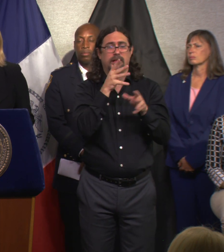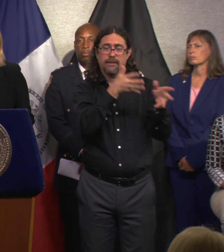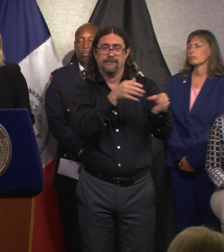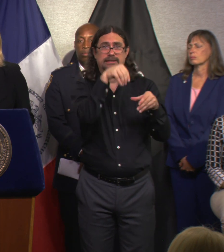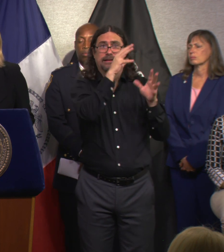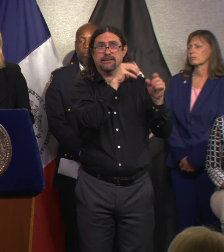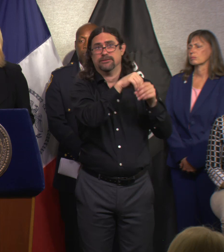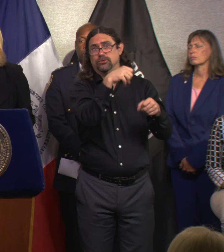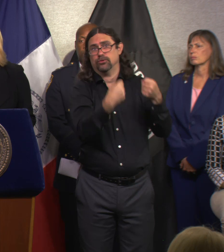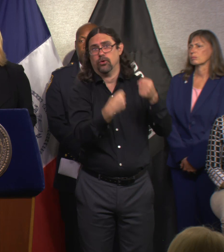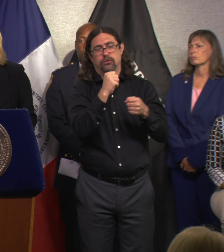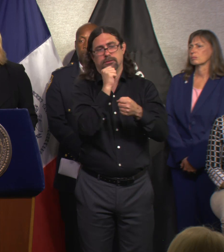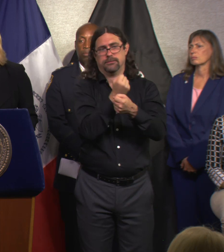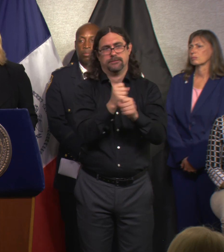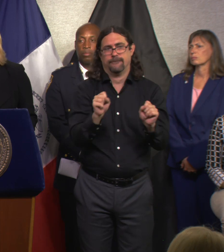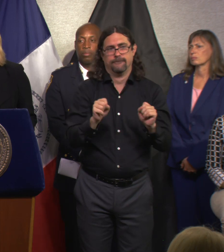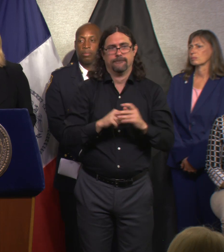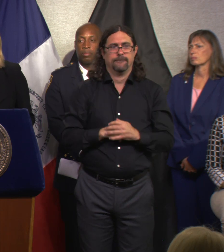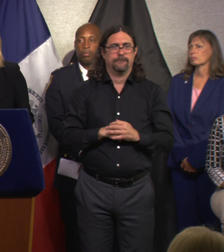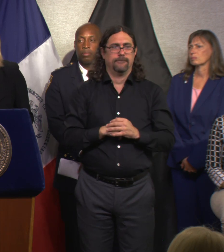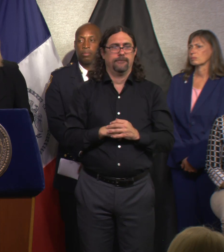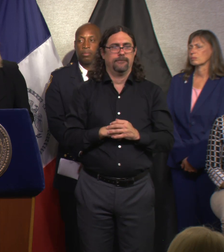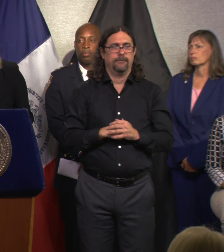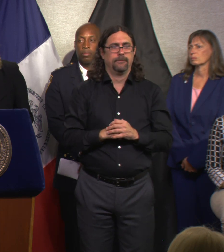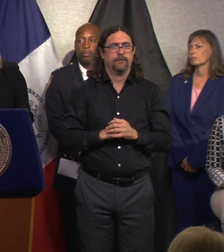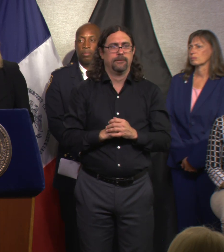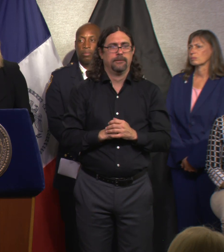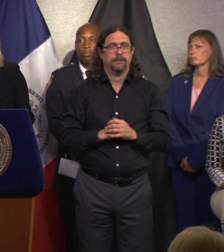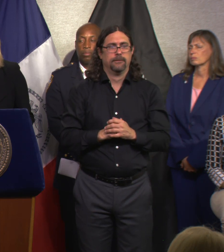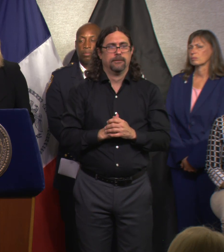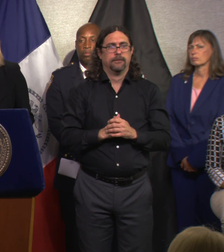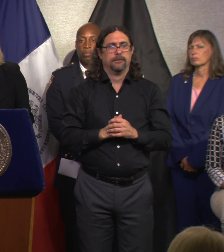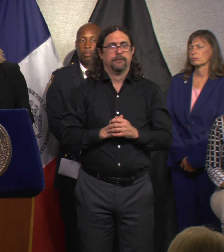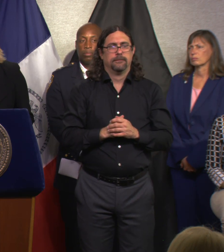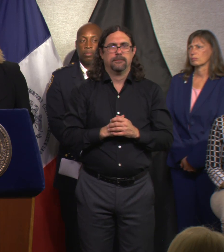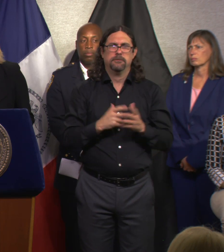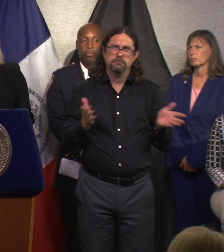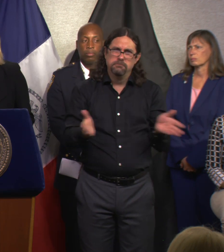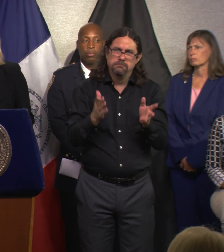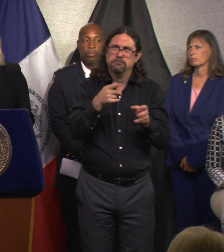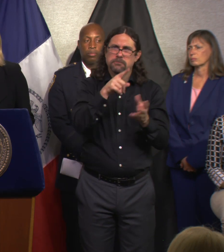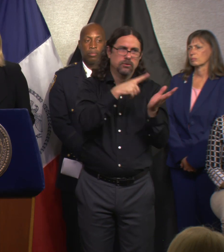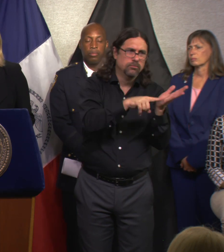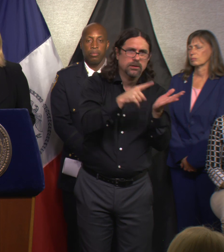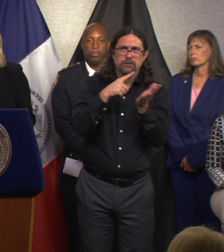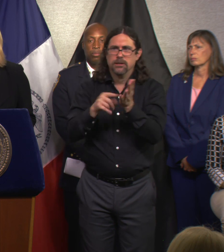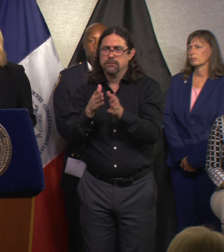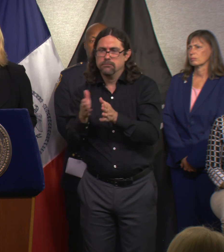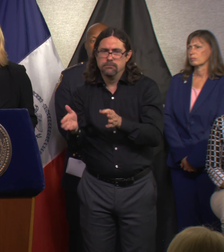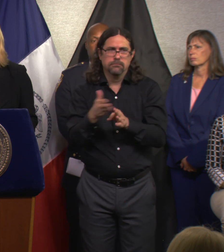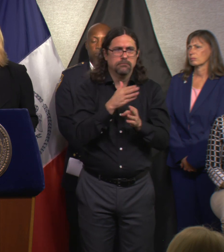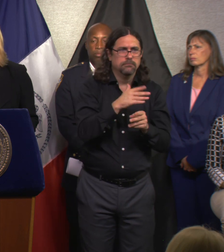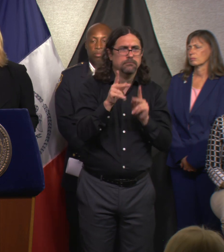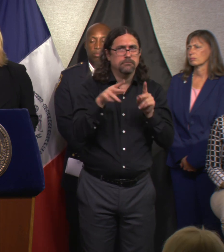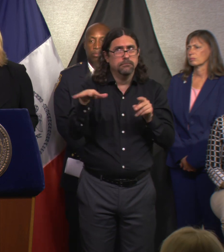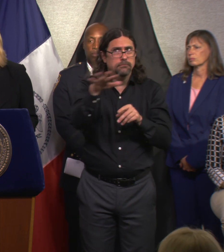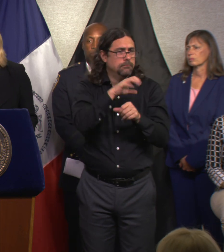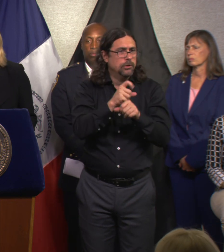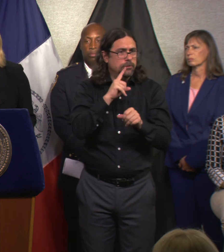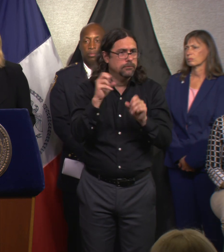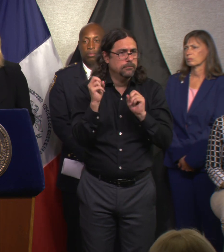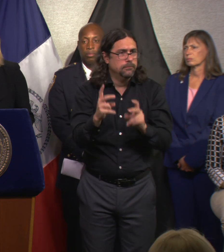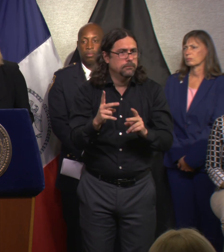to encourage everybody to check on your neighbors. Extreme heat affects people of all ages, but some New Yorkers are more vulnerable